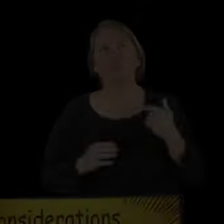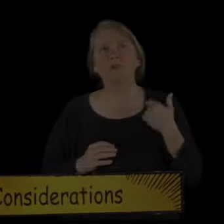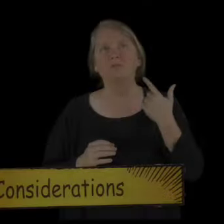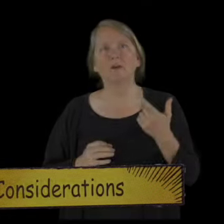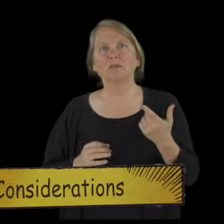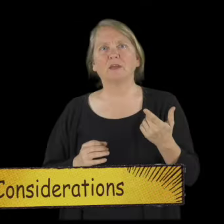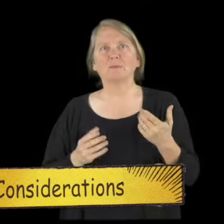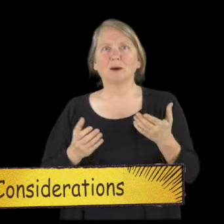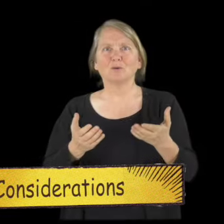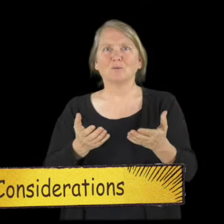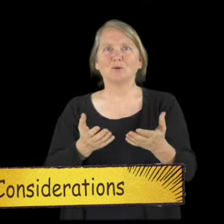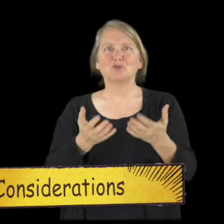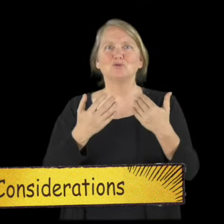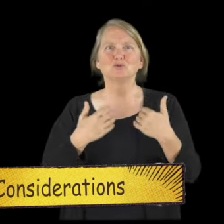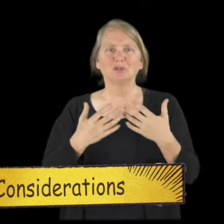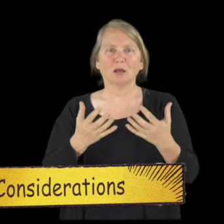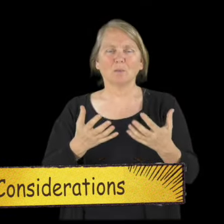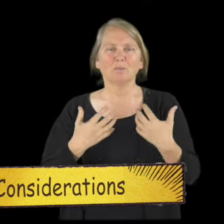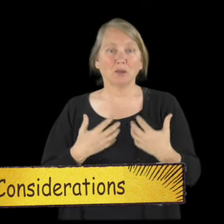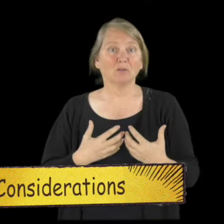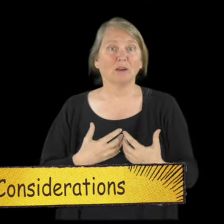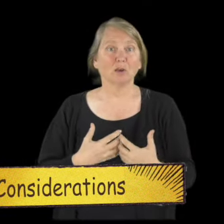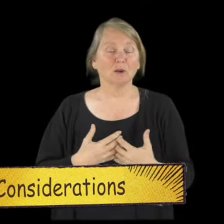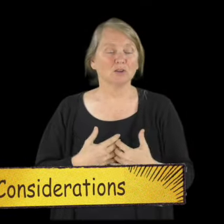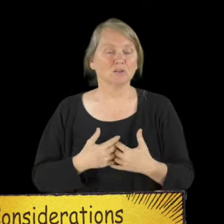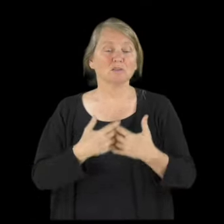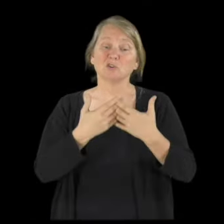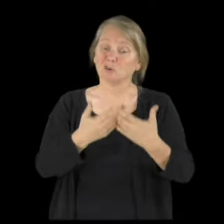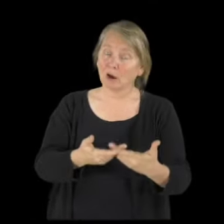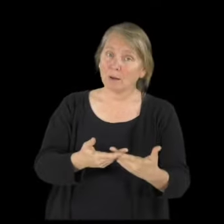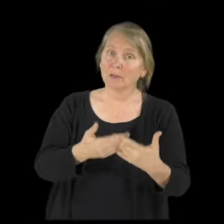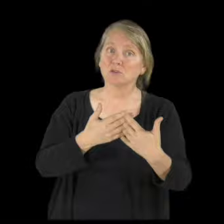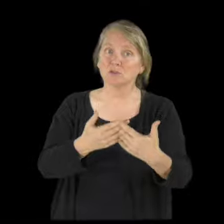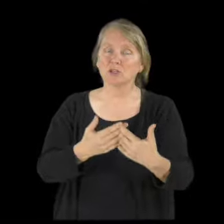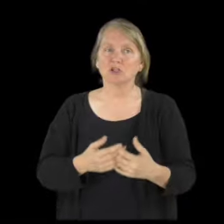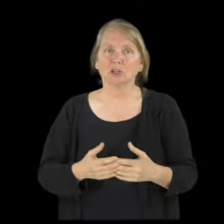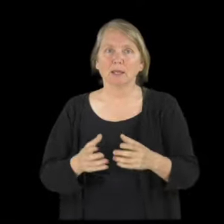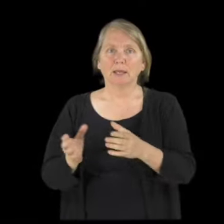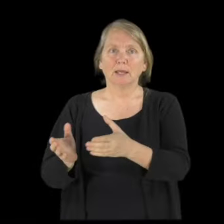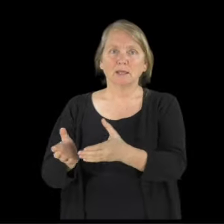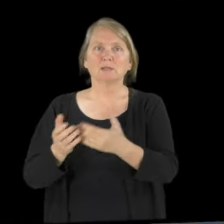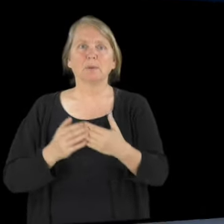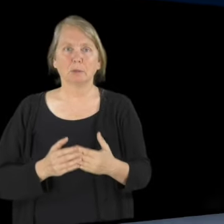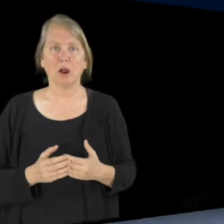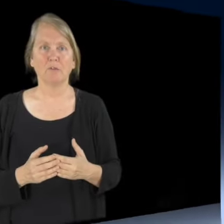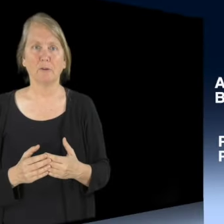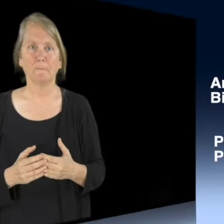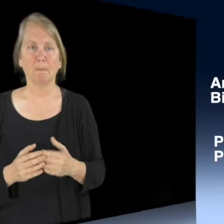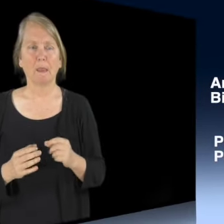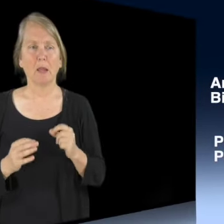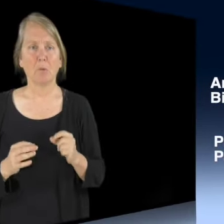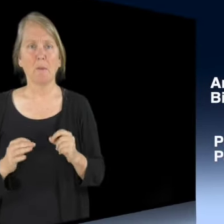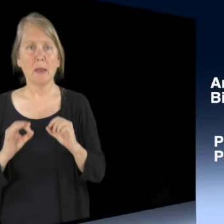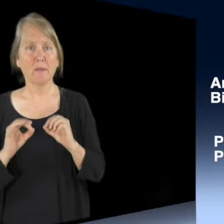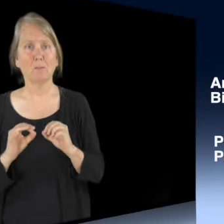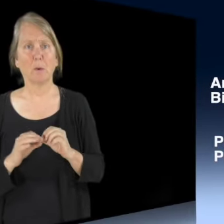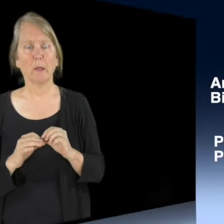One final thing about what you do to help make your evaluations, your comments, your teaching is the bibliography. And I want to make this point